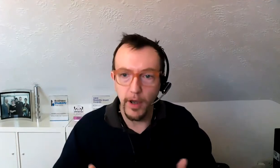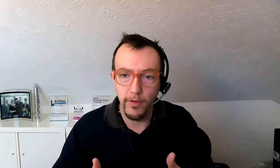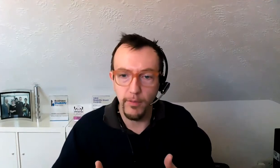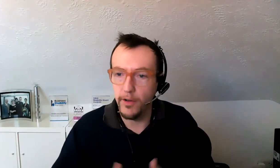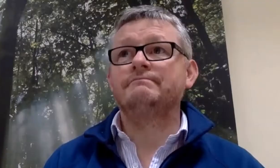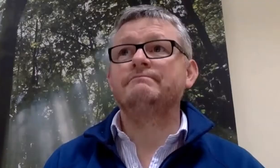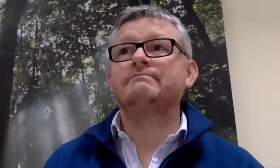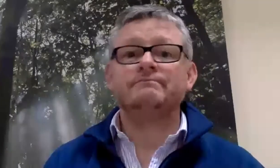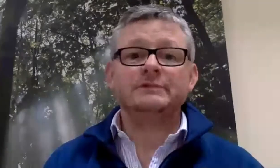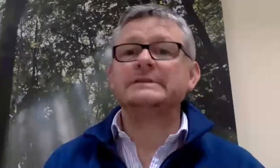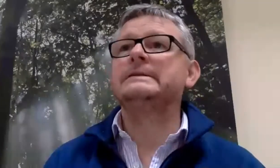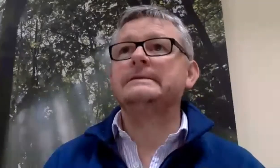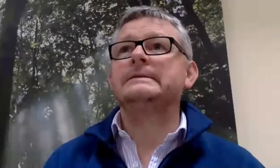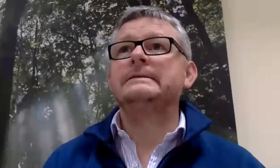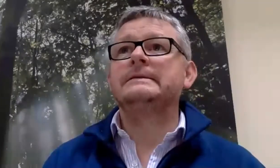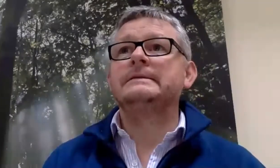some suggestions?